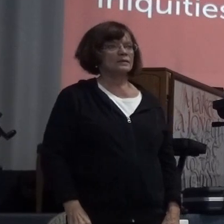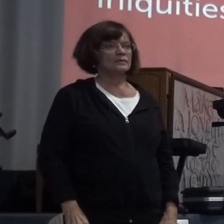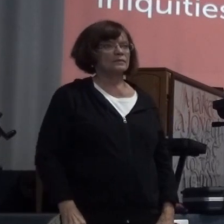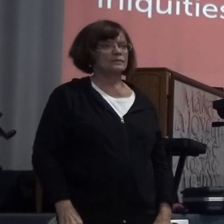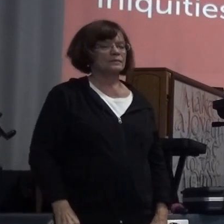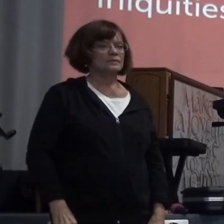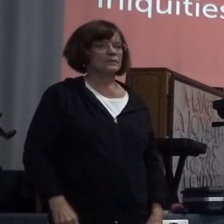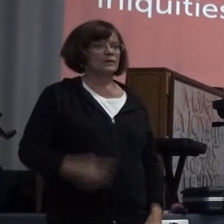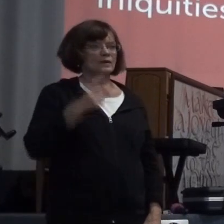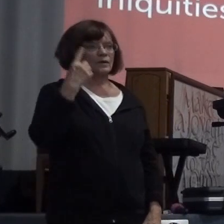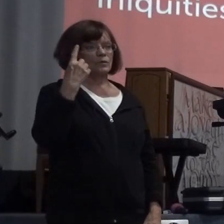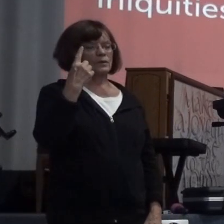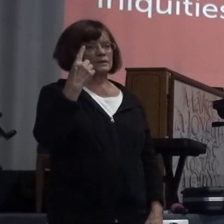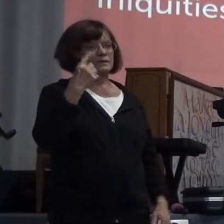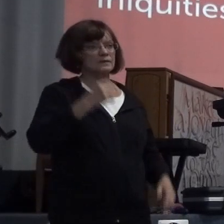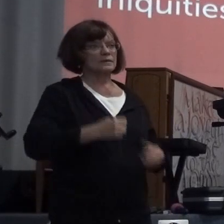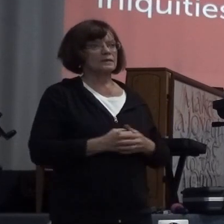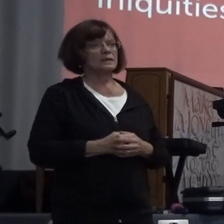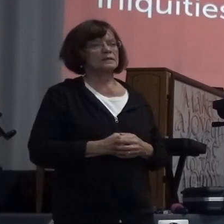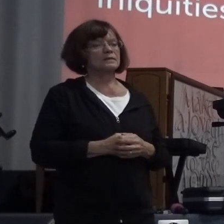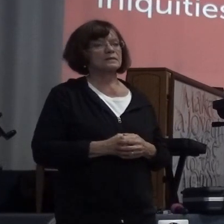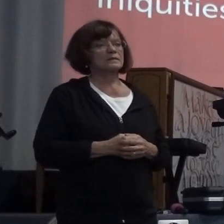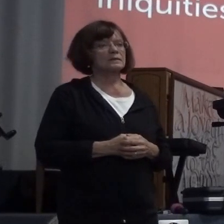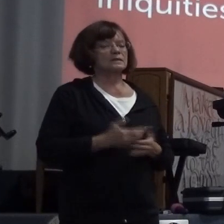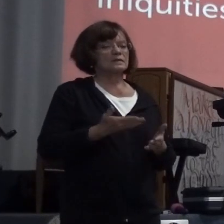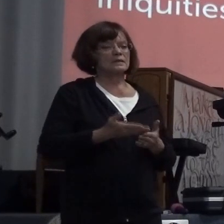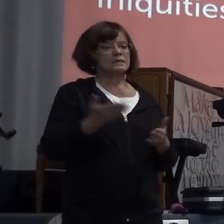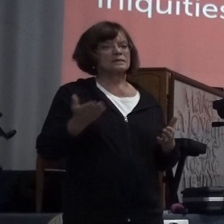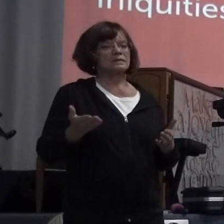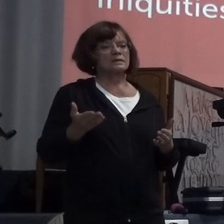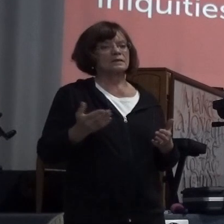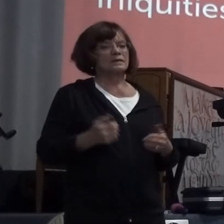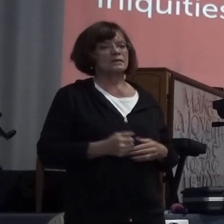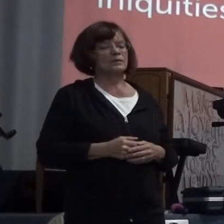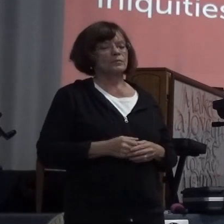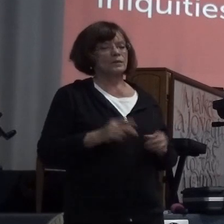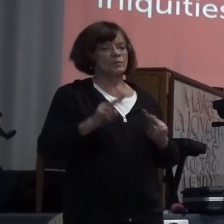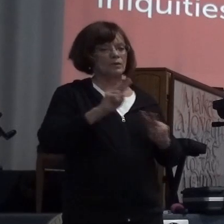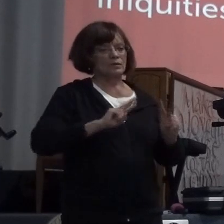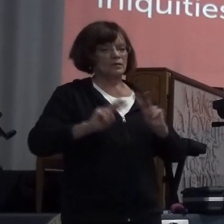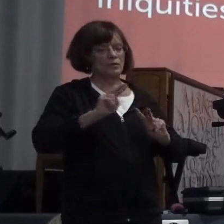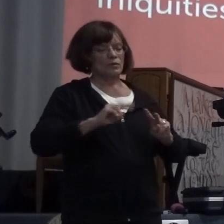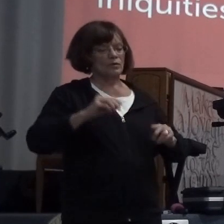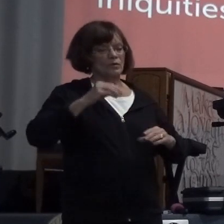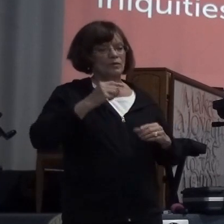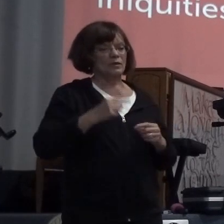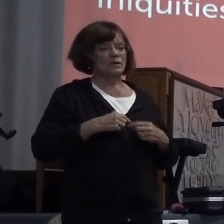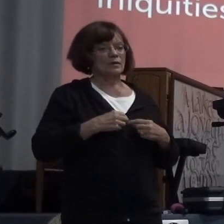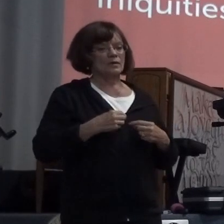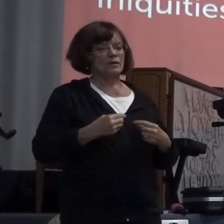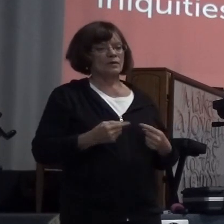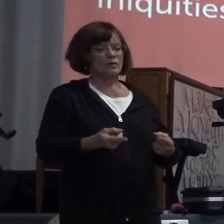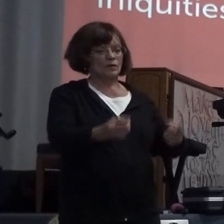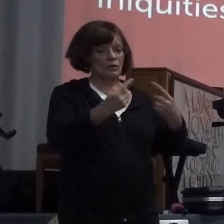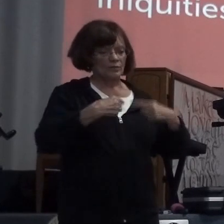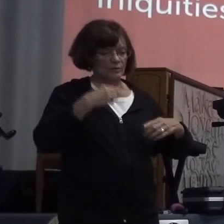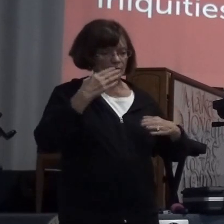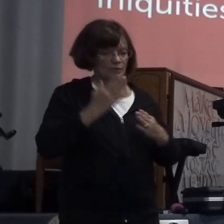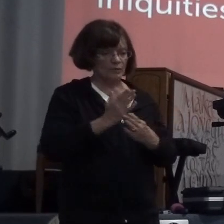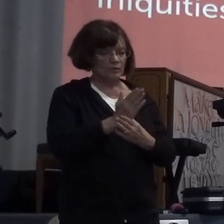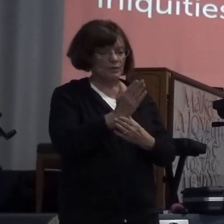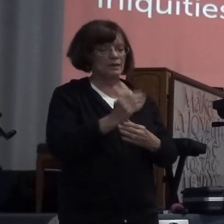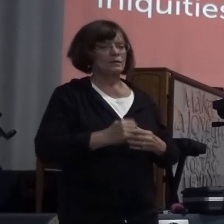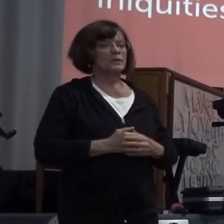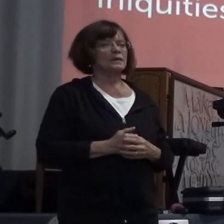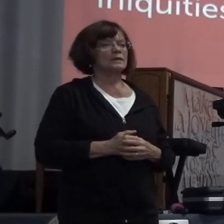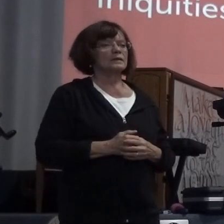So one of the things as we're going through afflictions, a lot of people, you know, view afflictions in a bad way, but